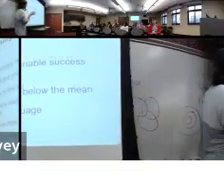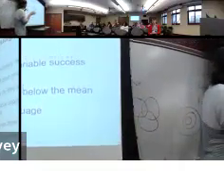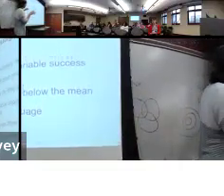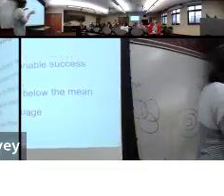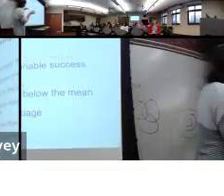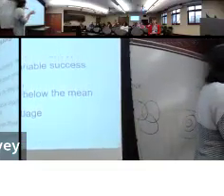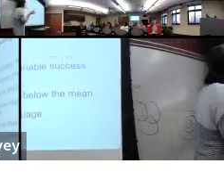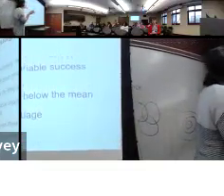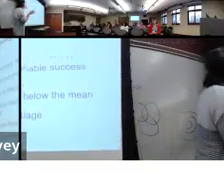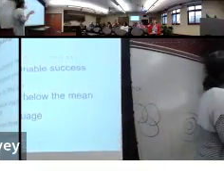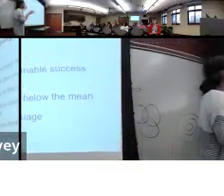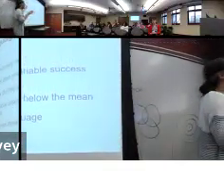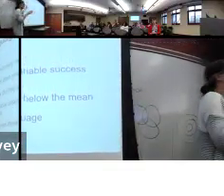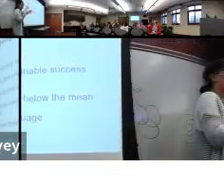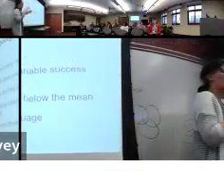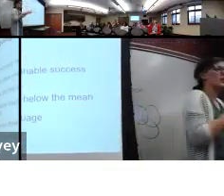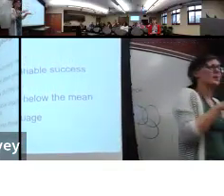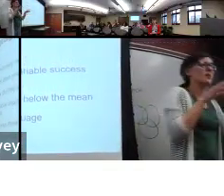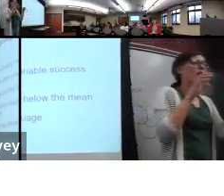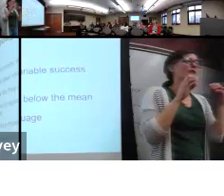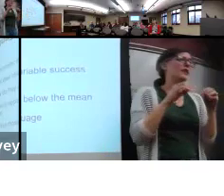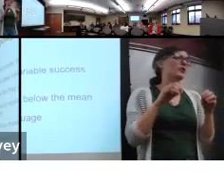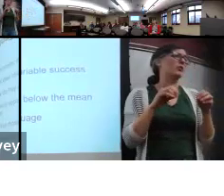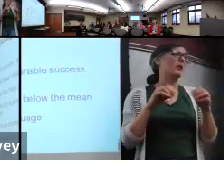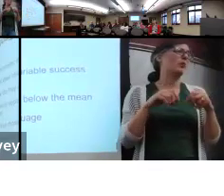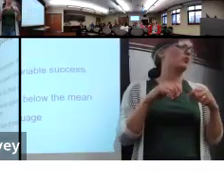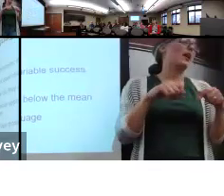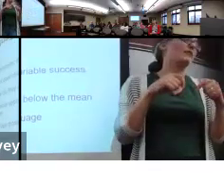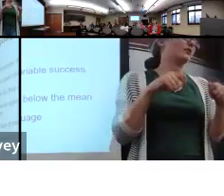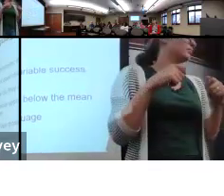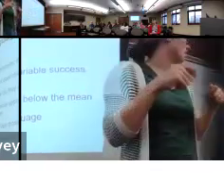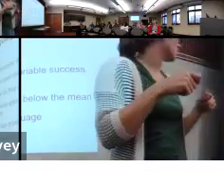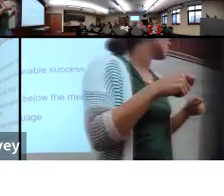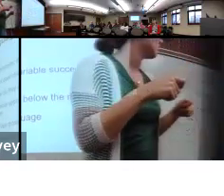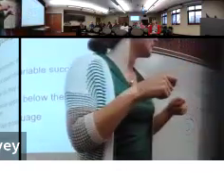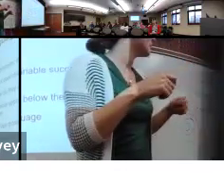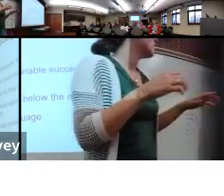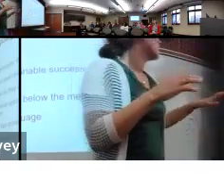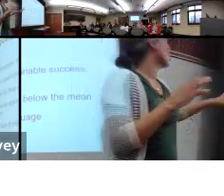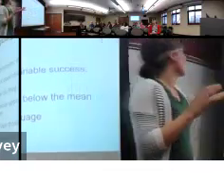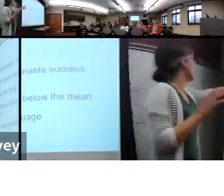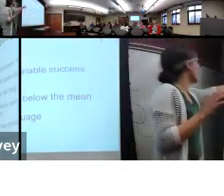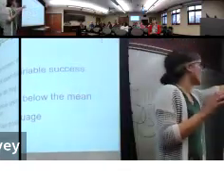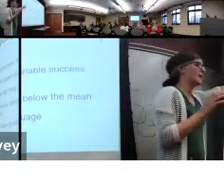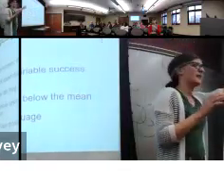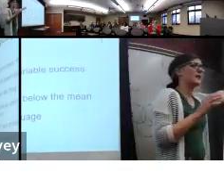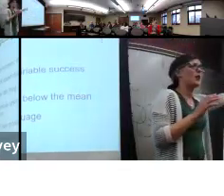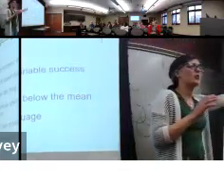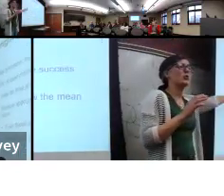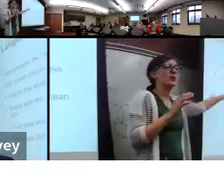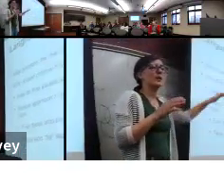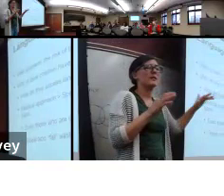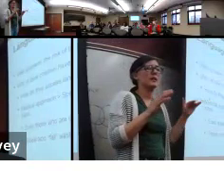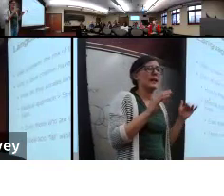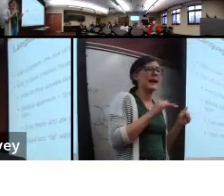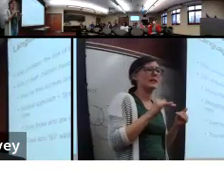this is a little bit unclear, but the vast majority of deaf children are going to have hearing pains, right? So in that case, how